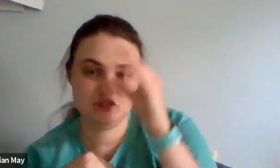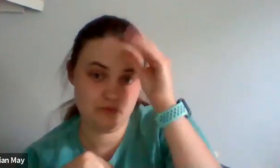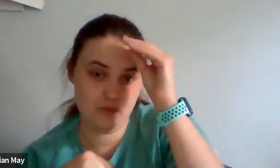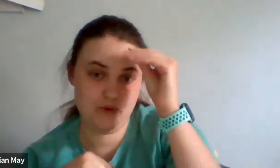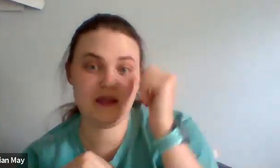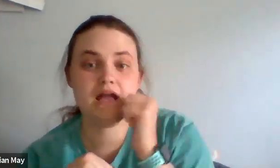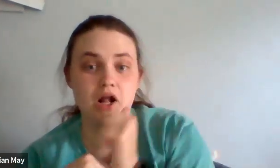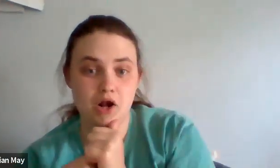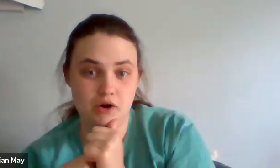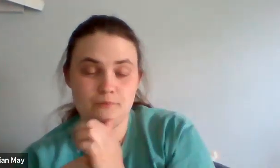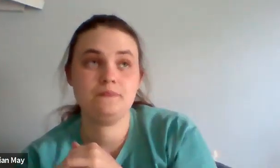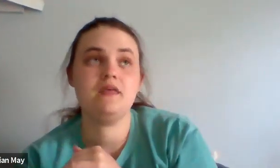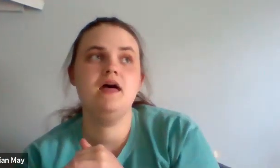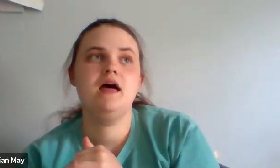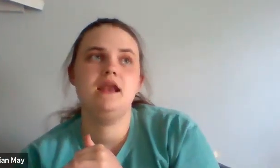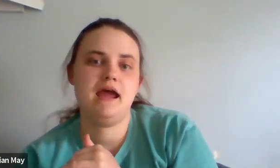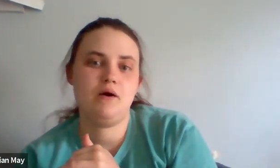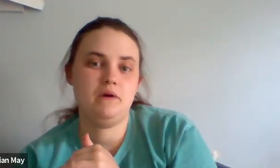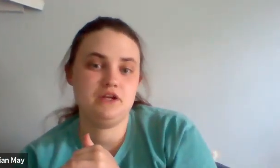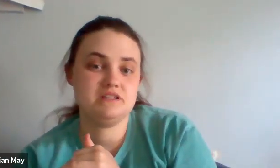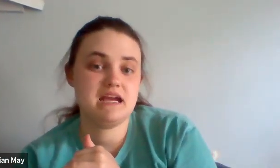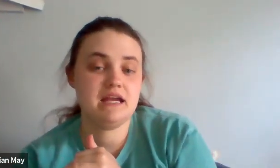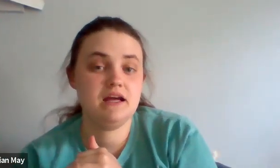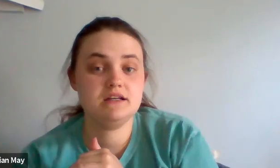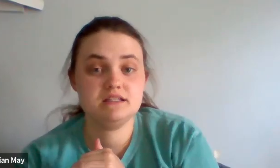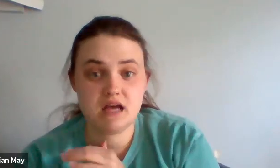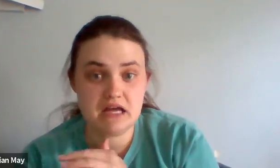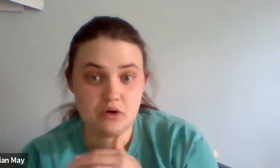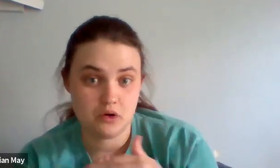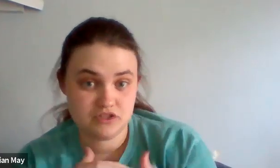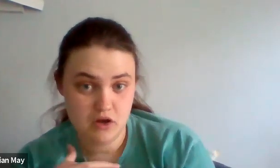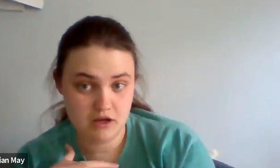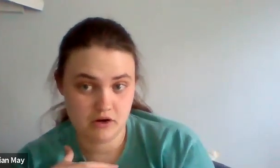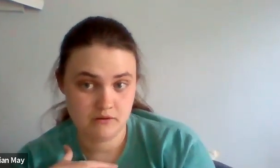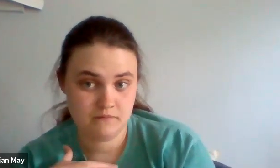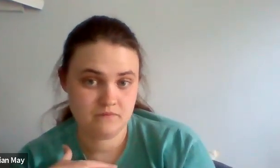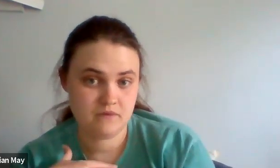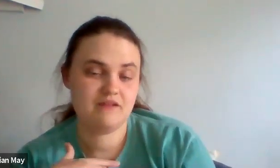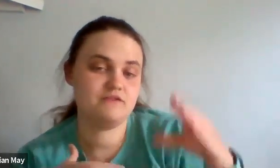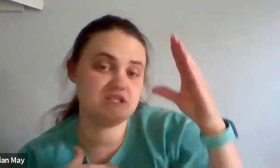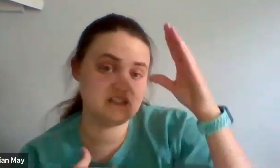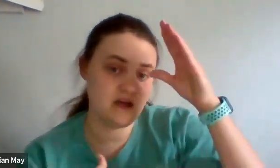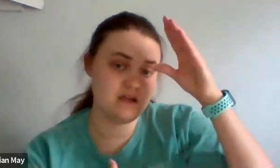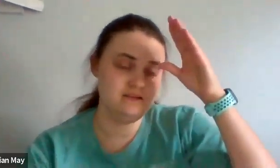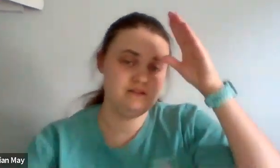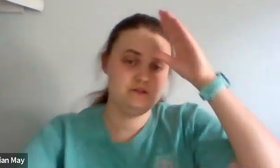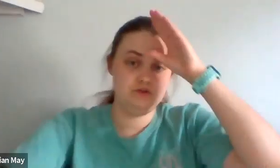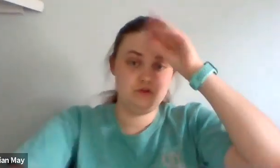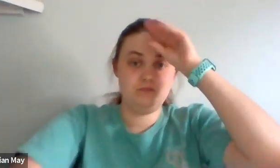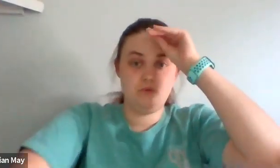So boy and girl. Now, when you're saying son or daughter, for son, you do